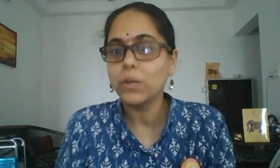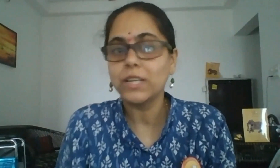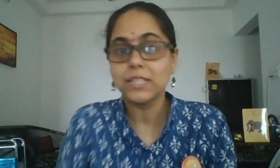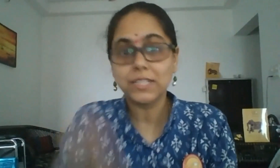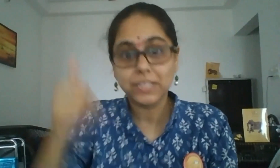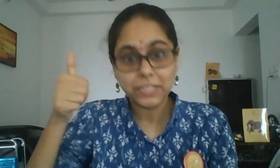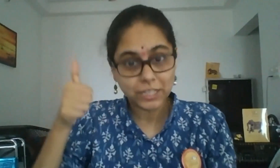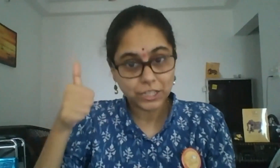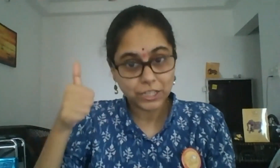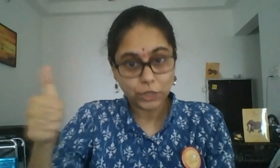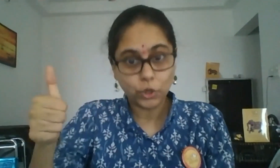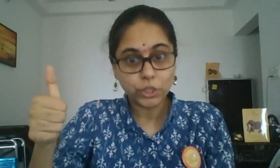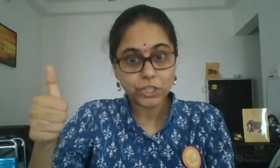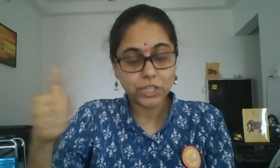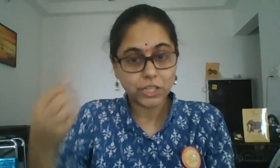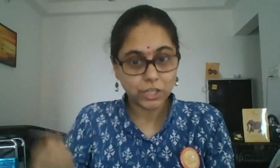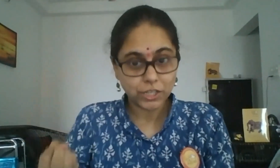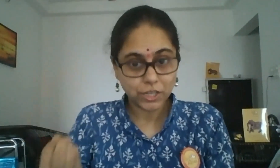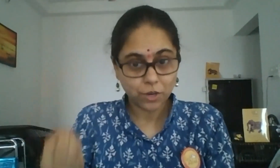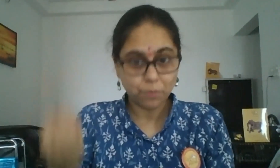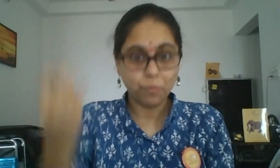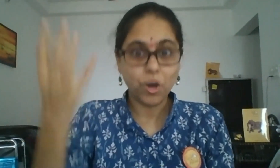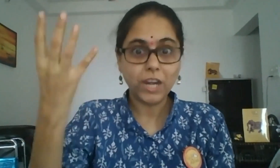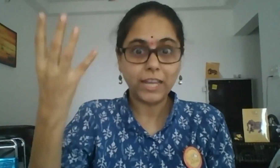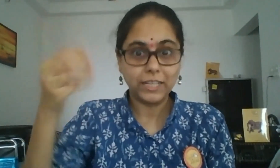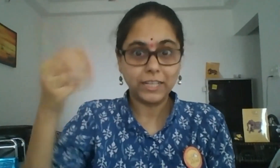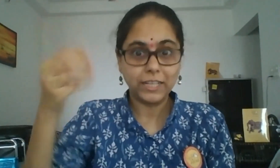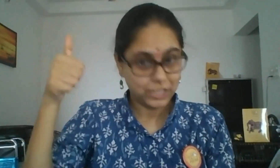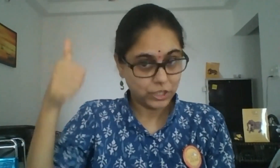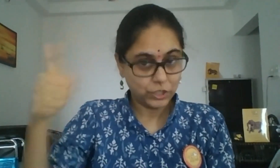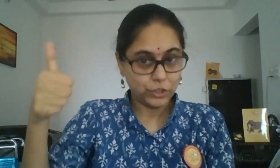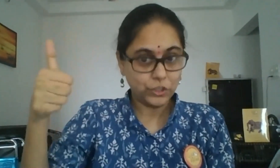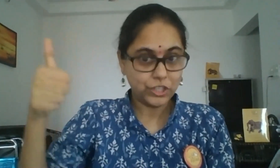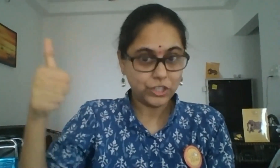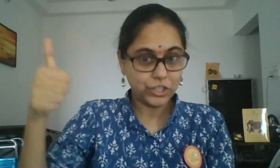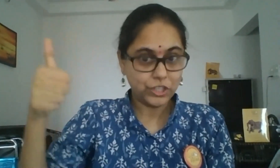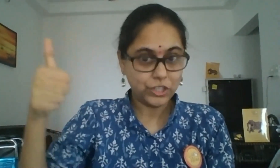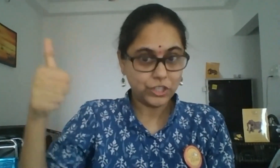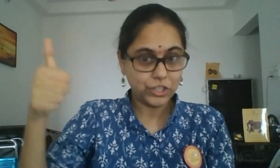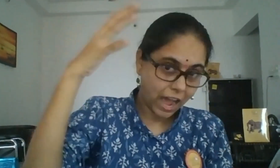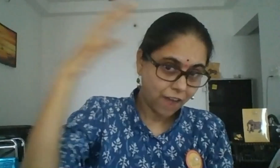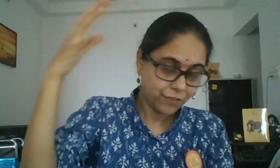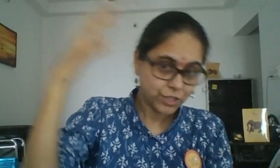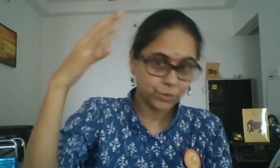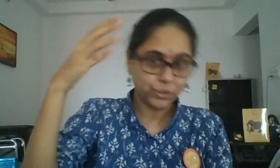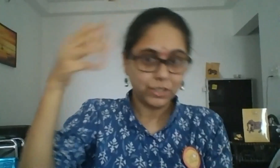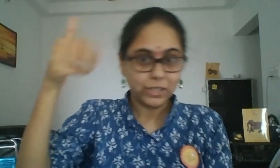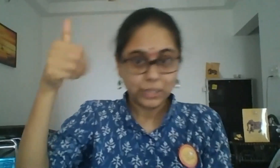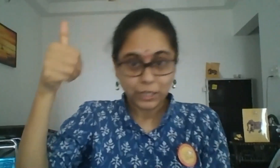words. Good morning, good afternoon,